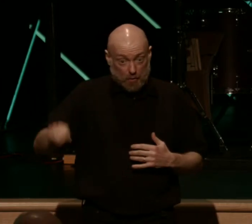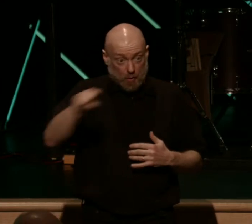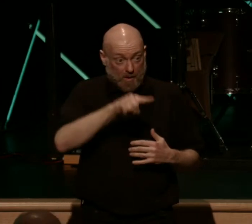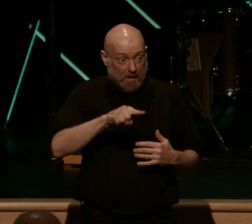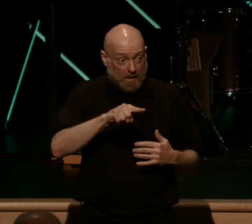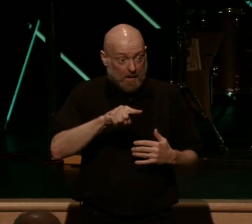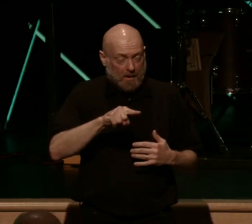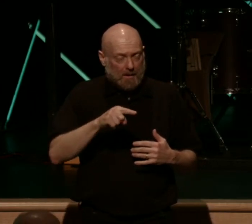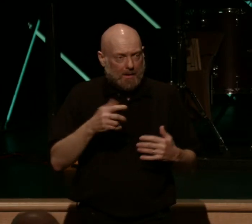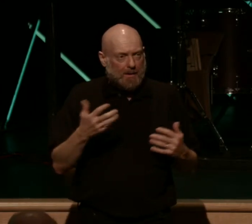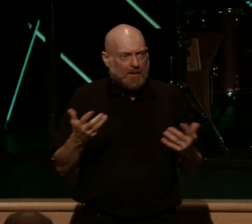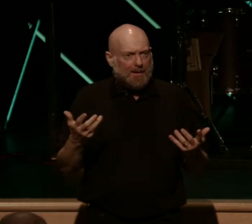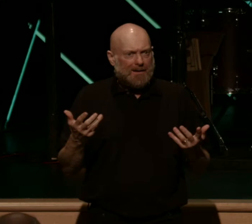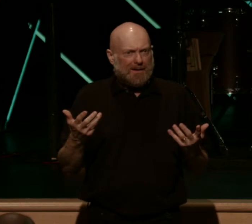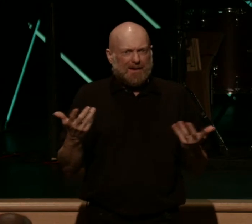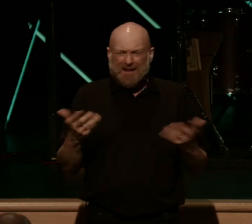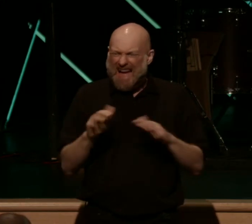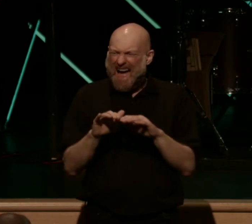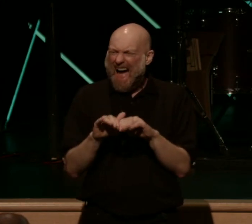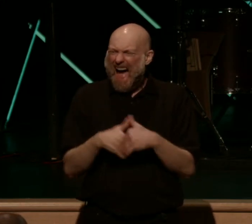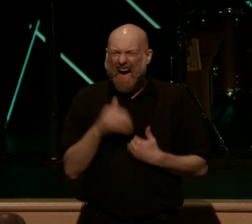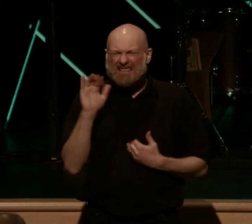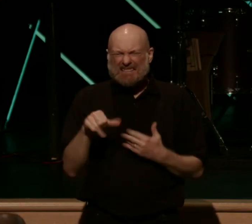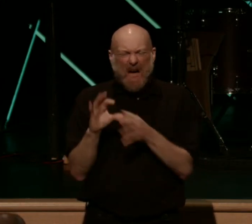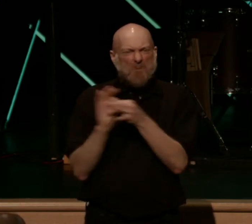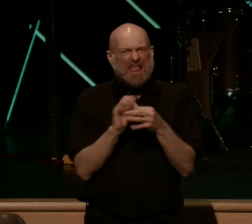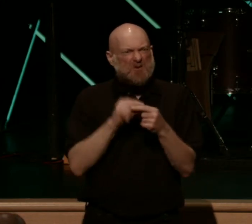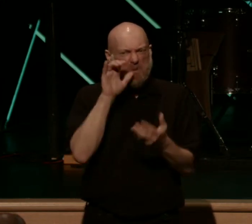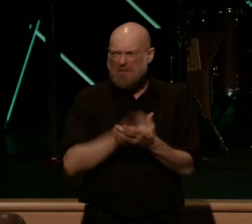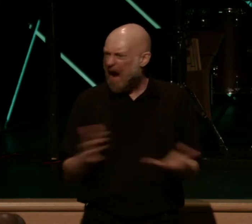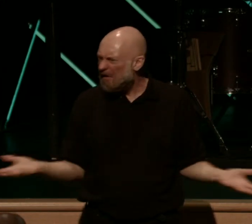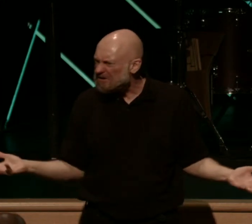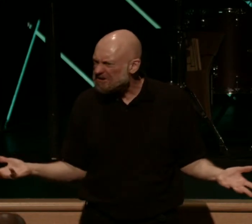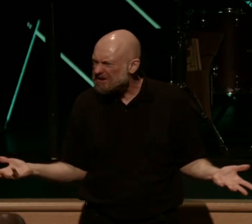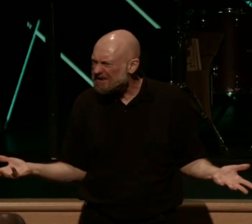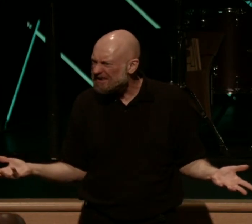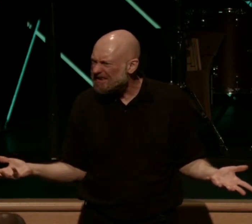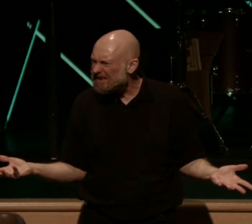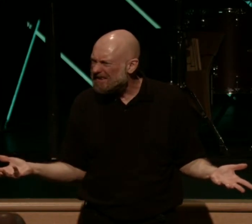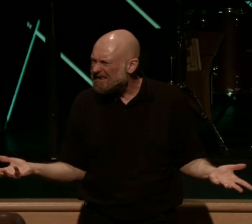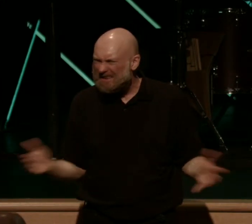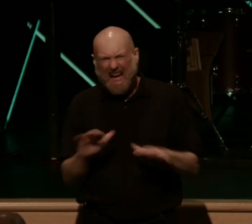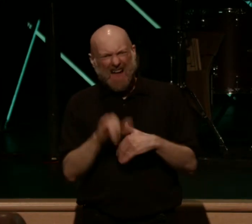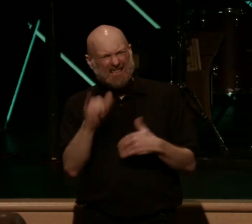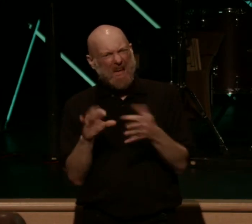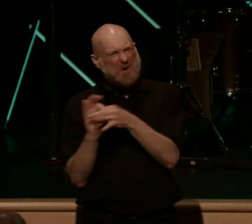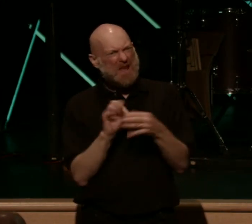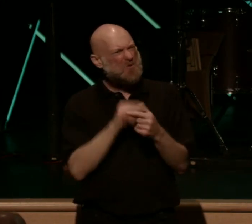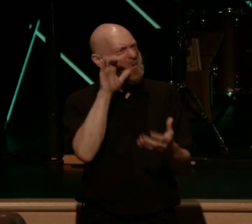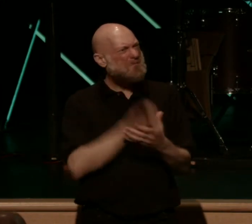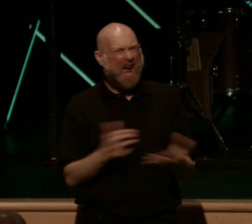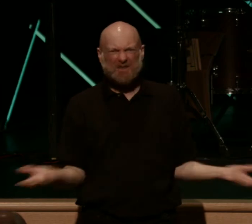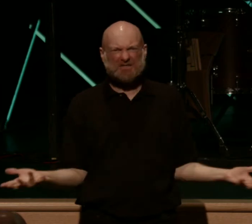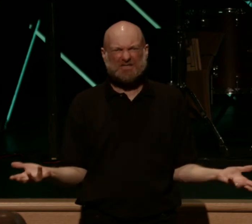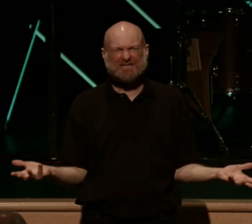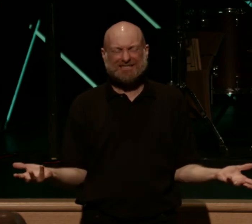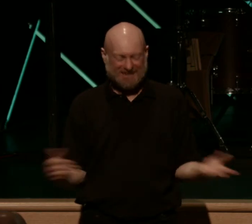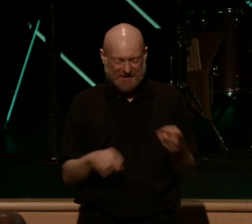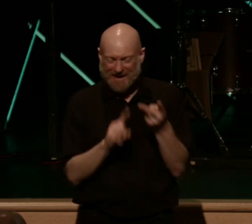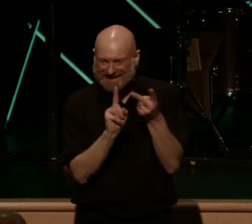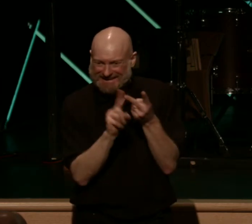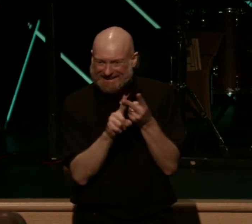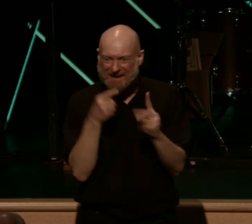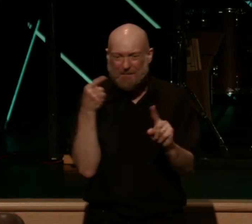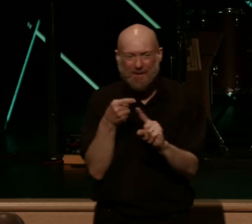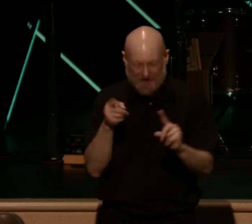how does this all relate to marriage? So glad you asked. because that leads us to our second point, which